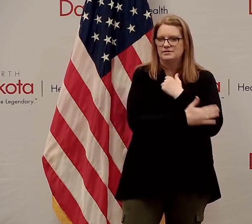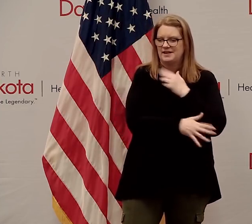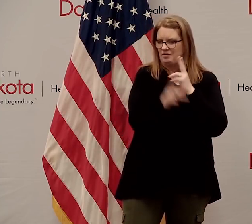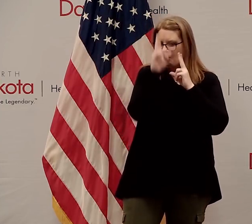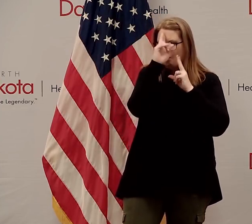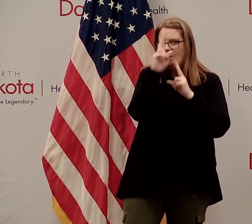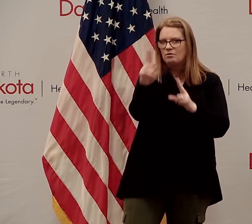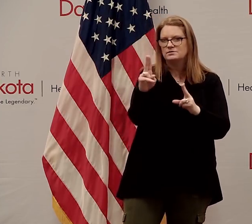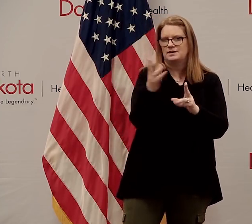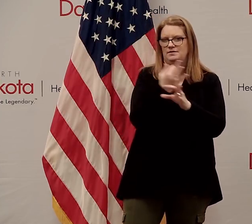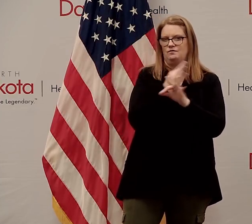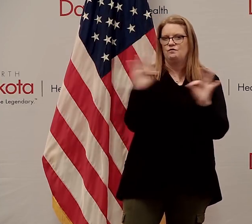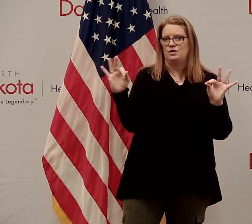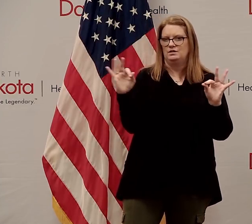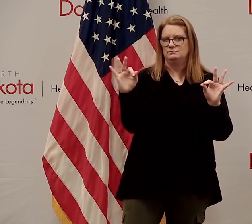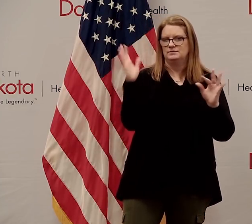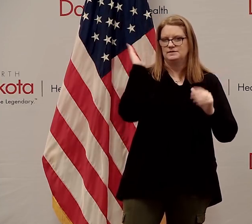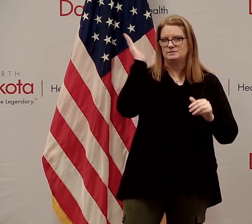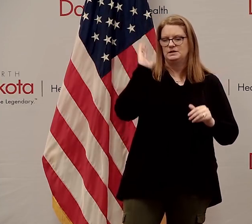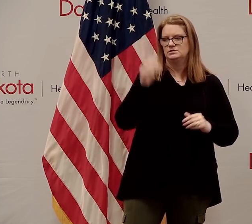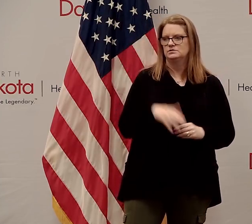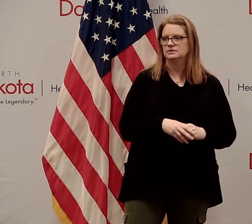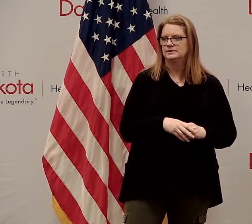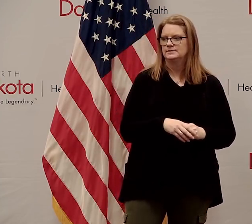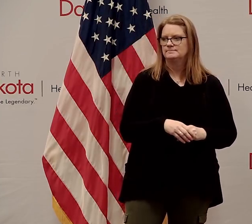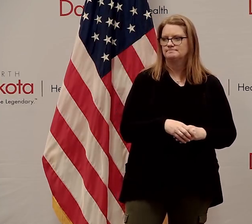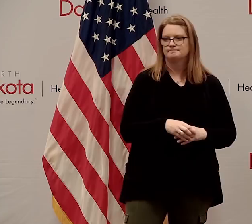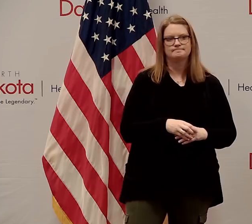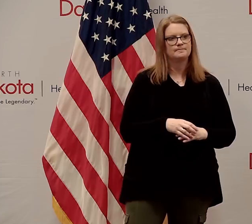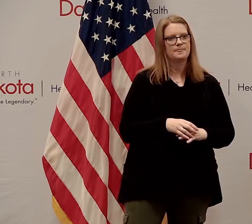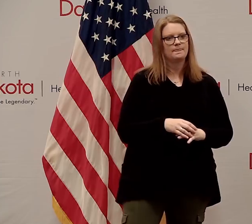a great thing.